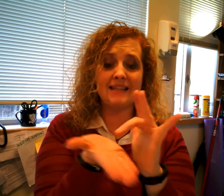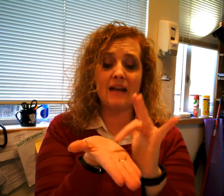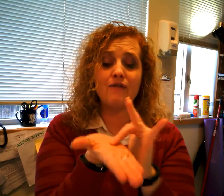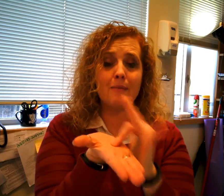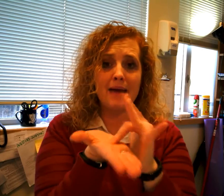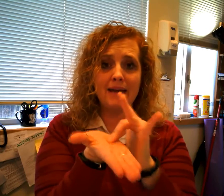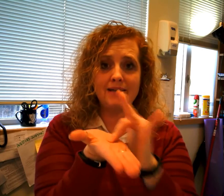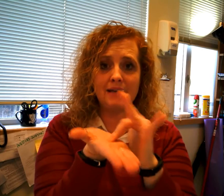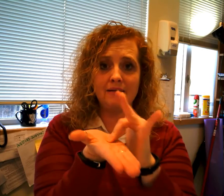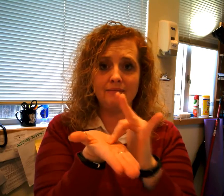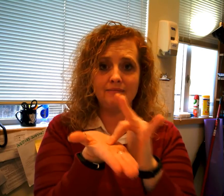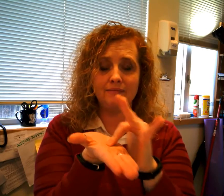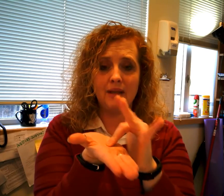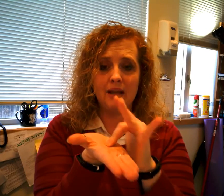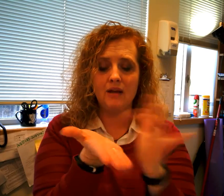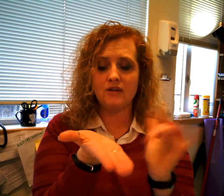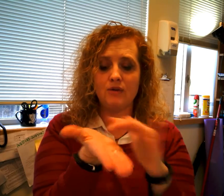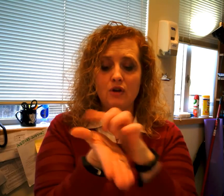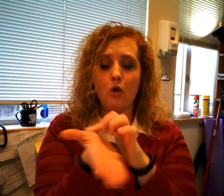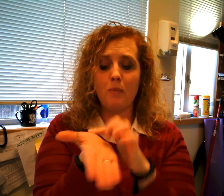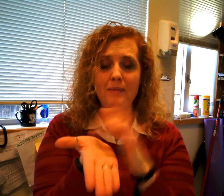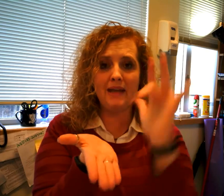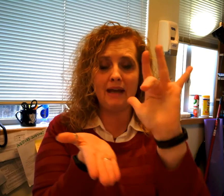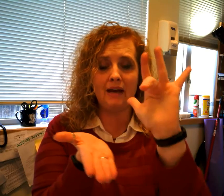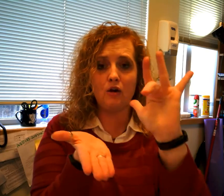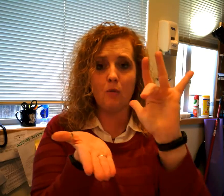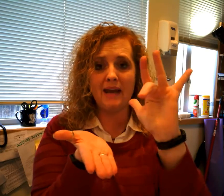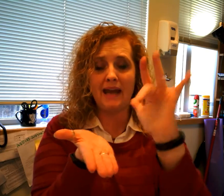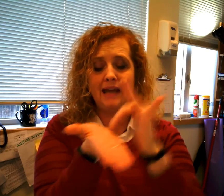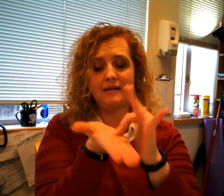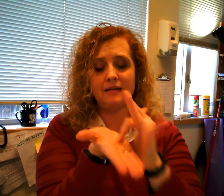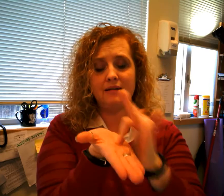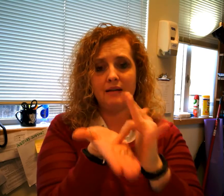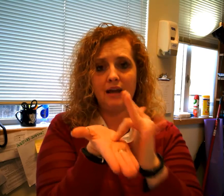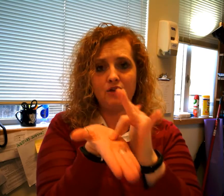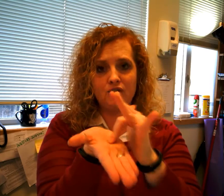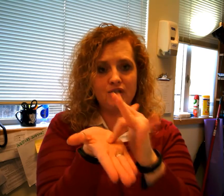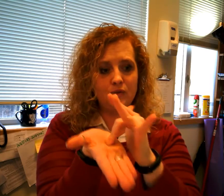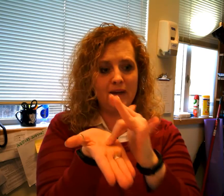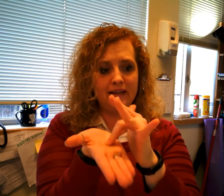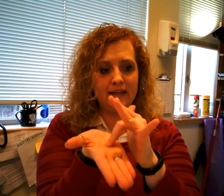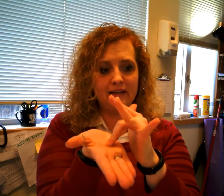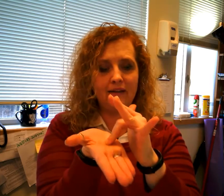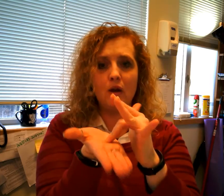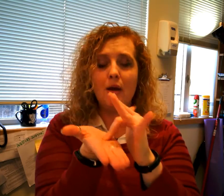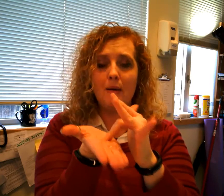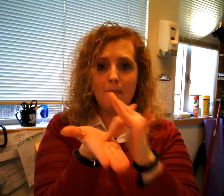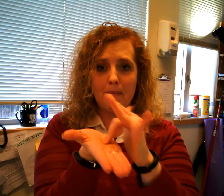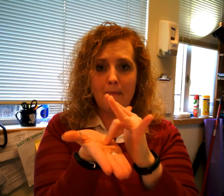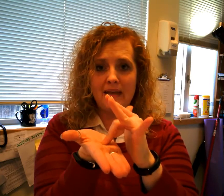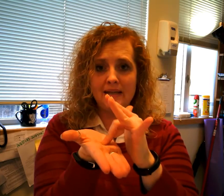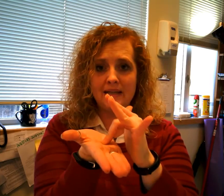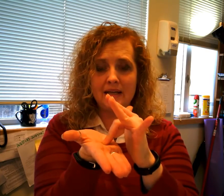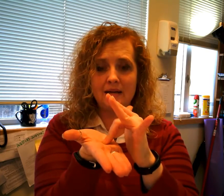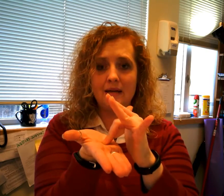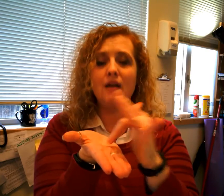for medicine. So it's an open B and an open 8, and you're just wiggling inside. Medicine,